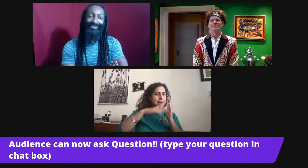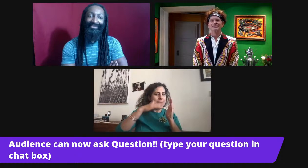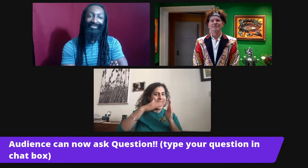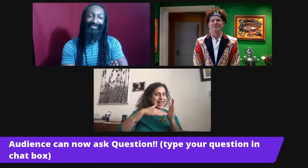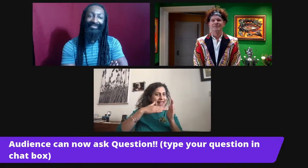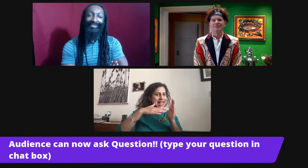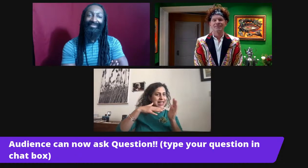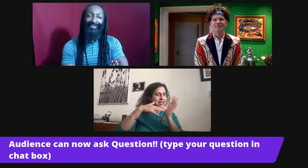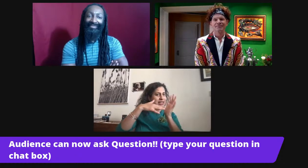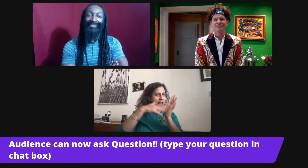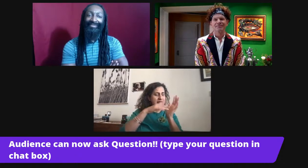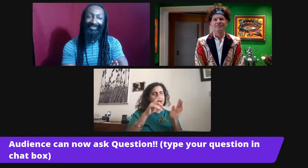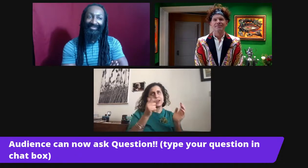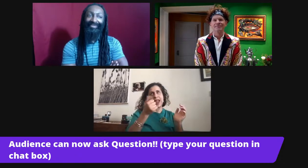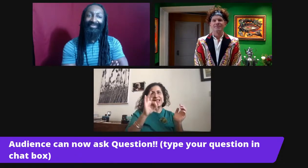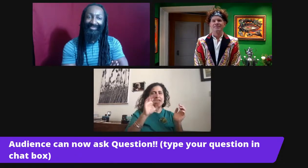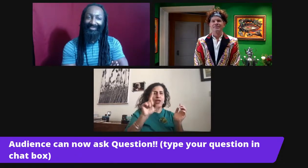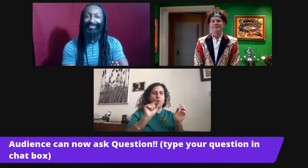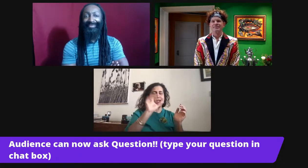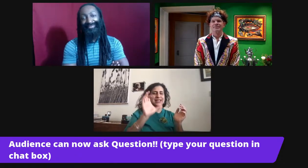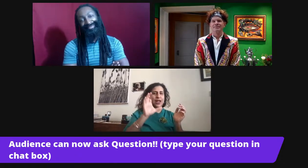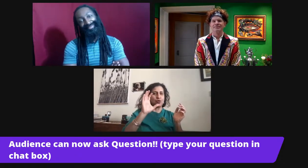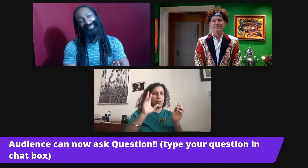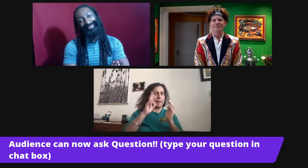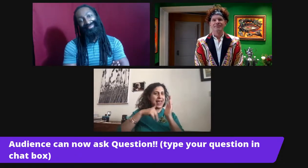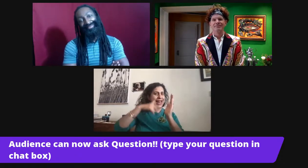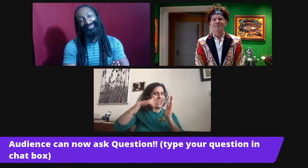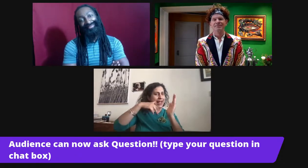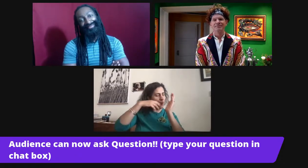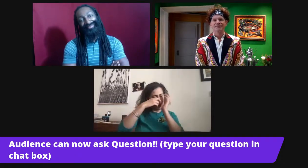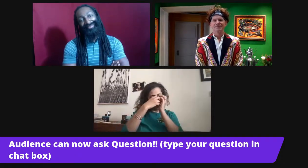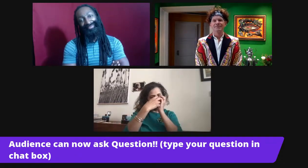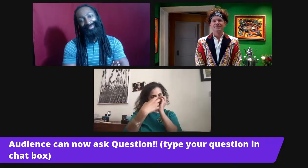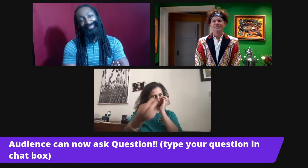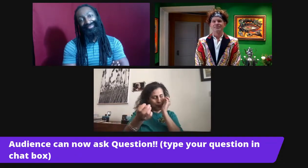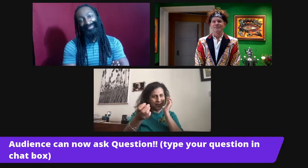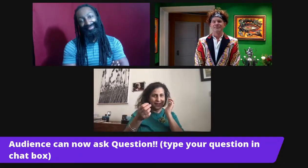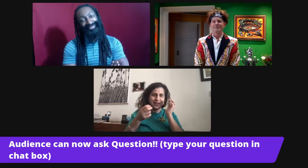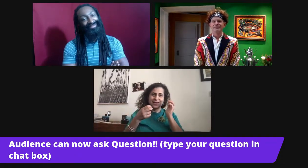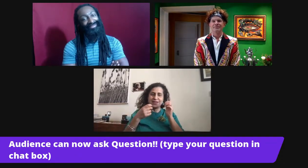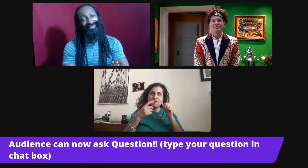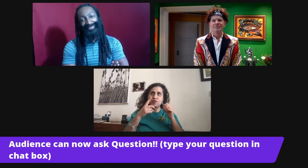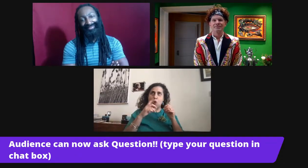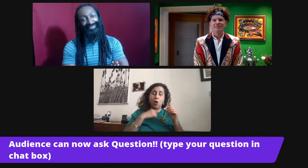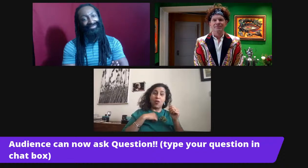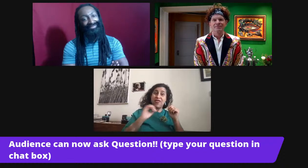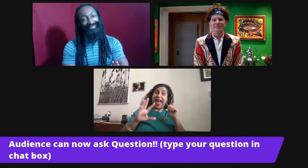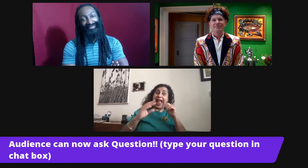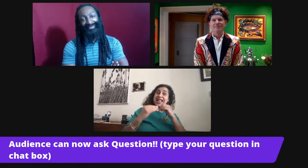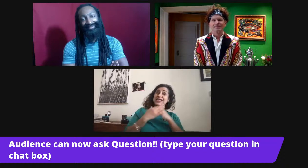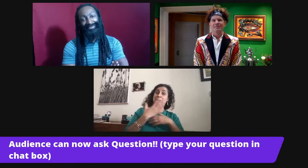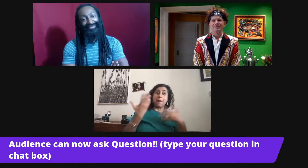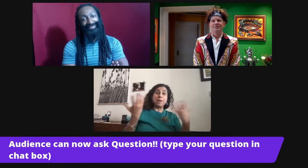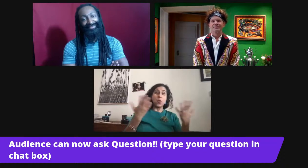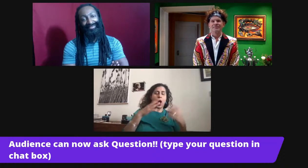then I went on to study European painting at museums in DC. I was fascinated by